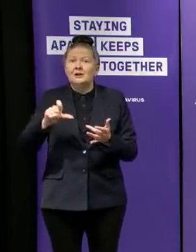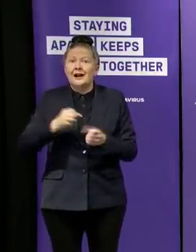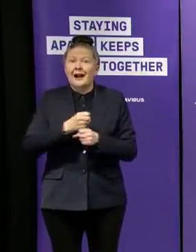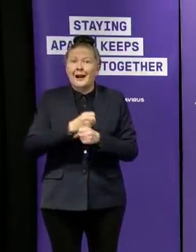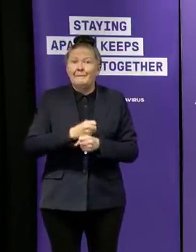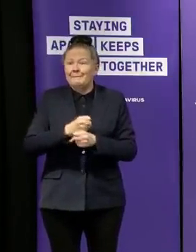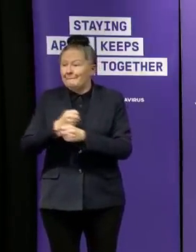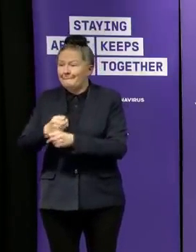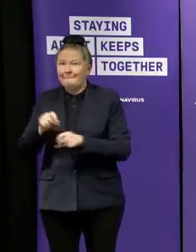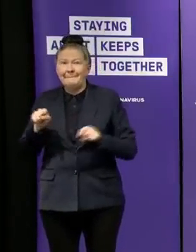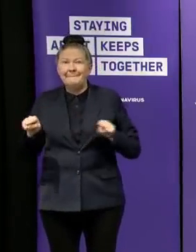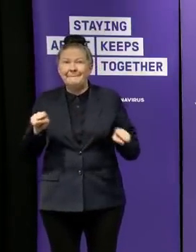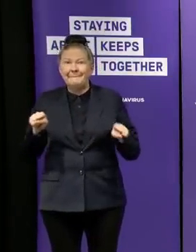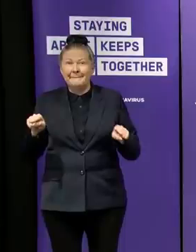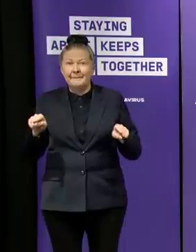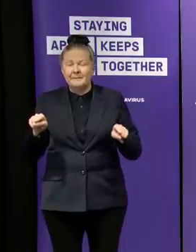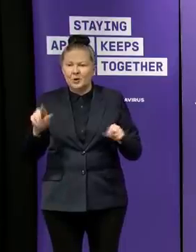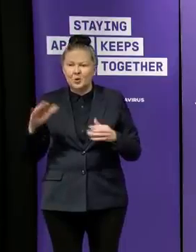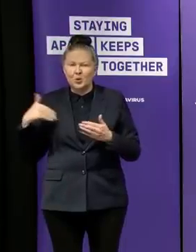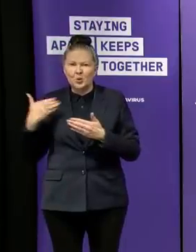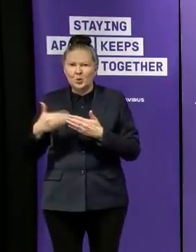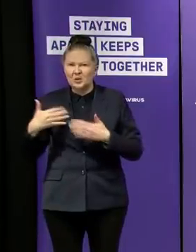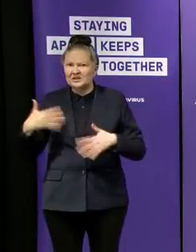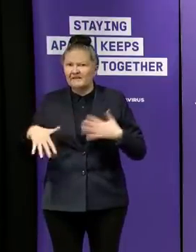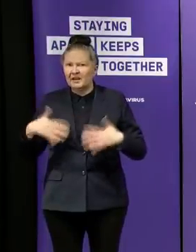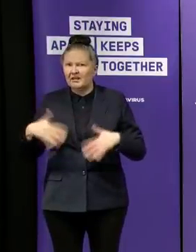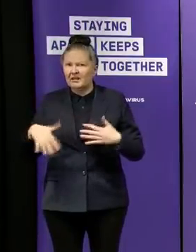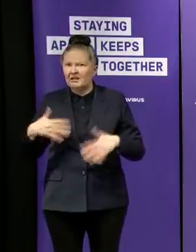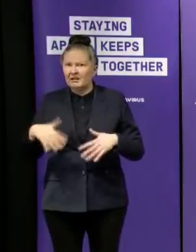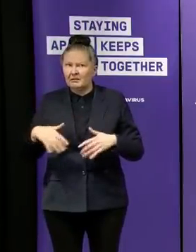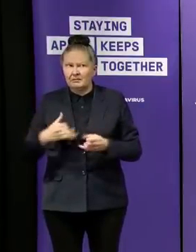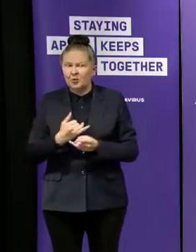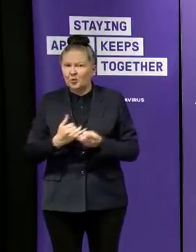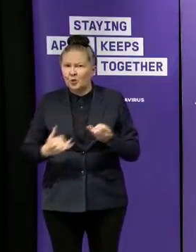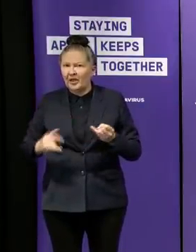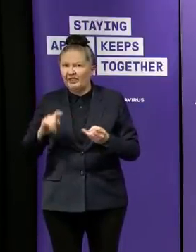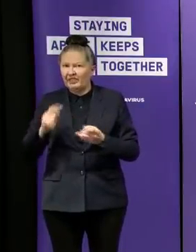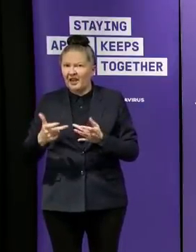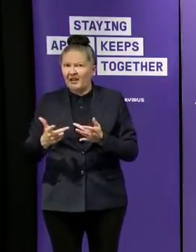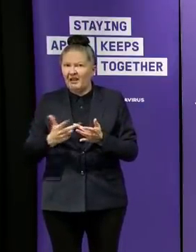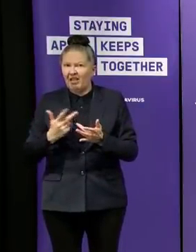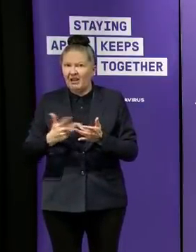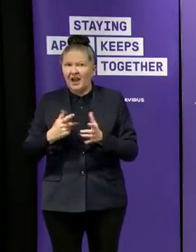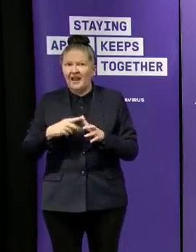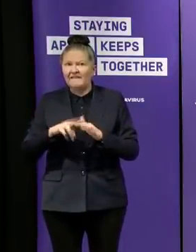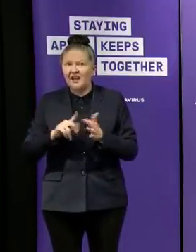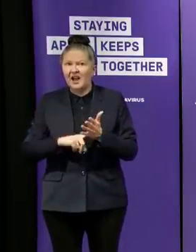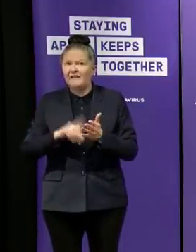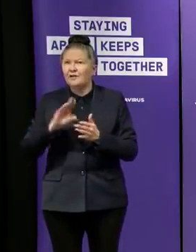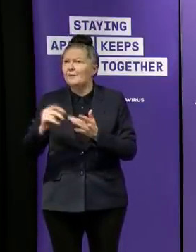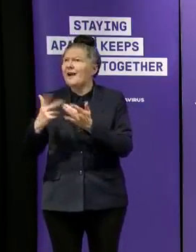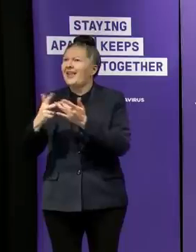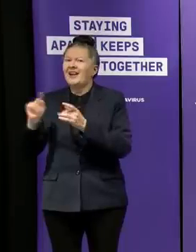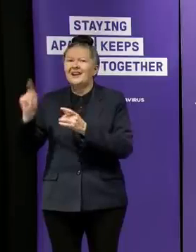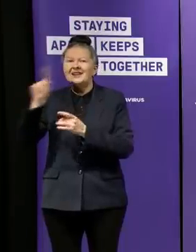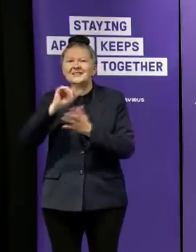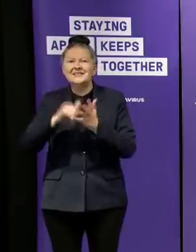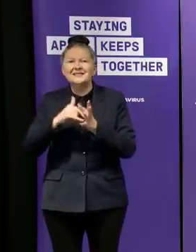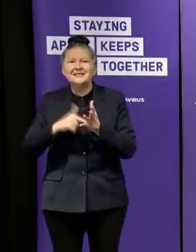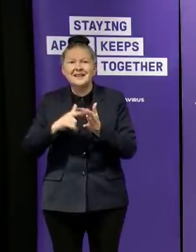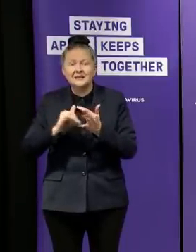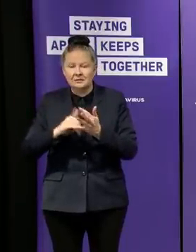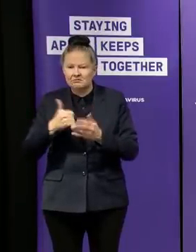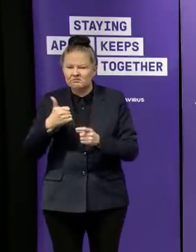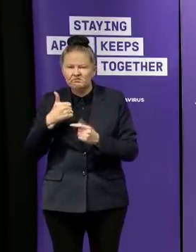more difficulty than other teams across the AFL, and it's a testament that they've been able to